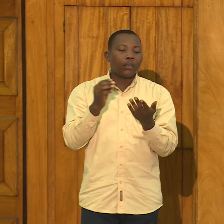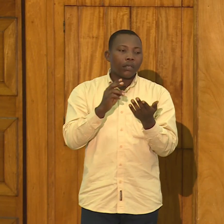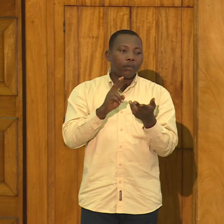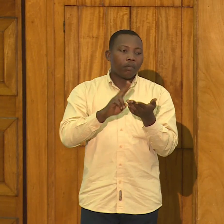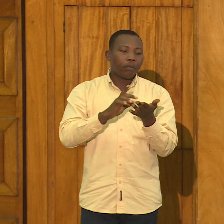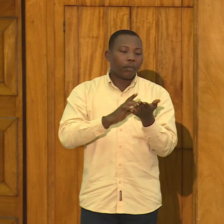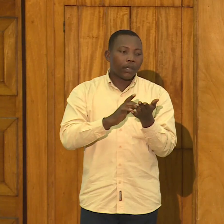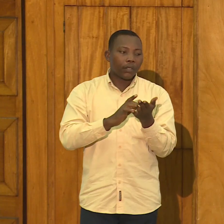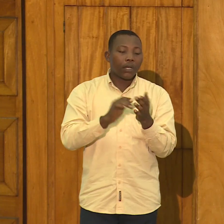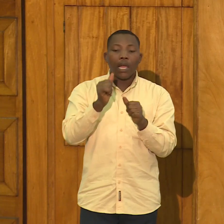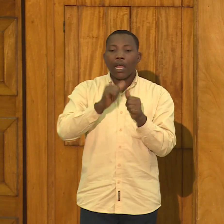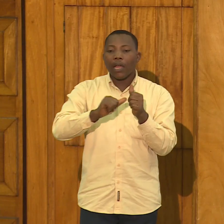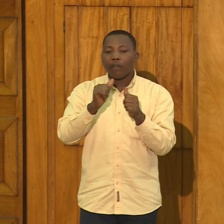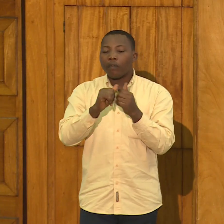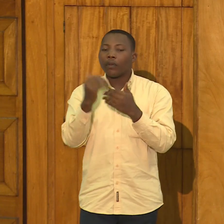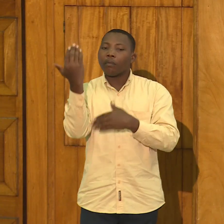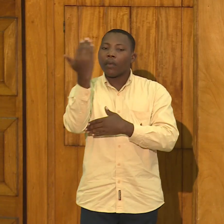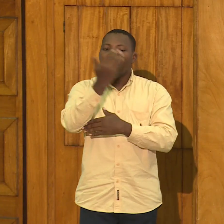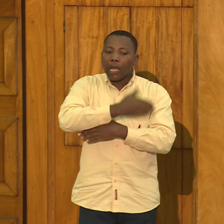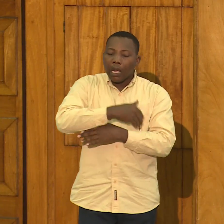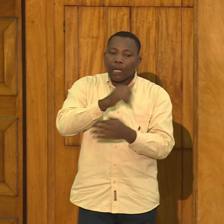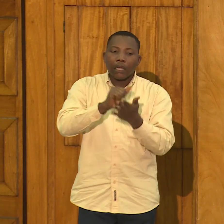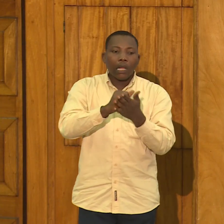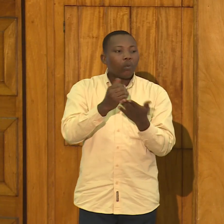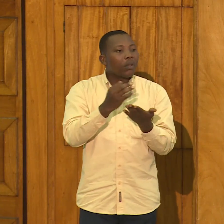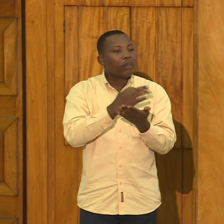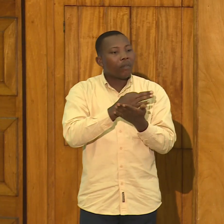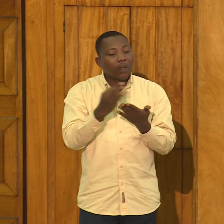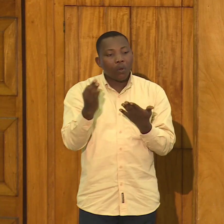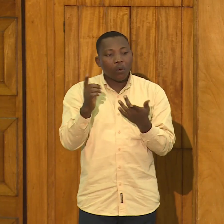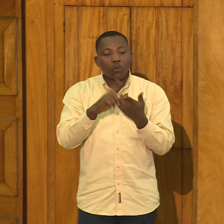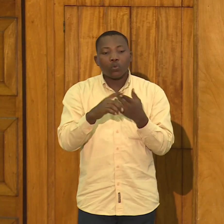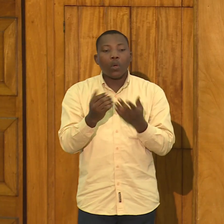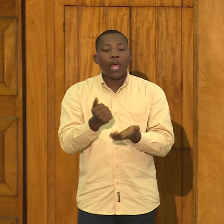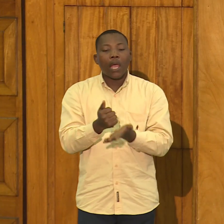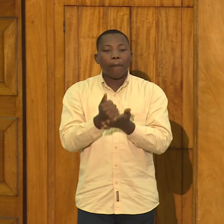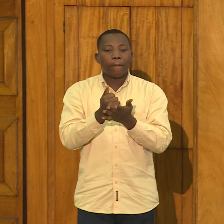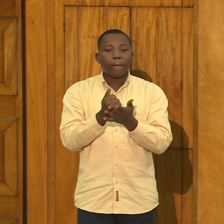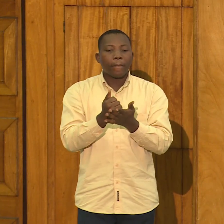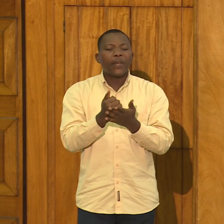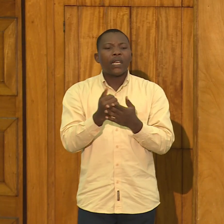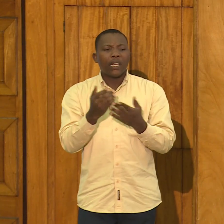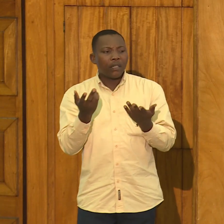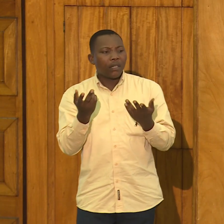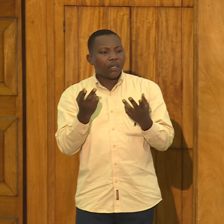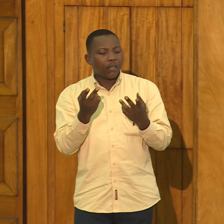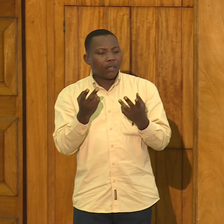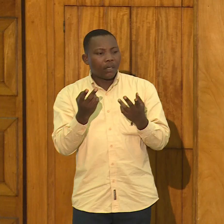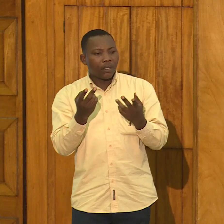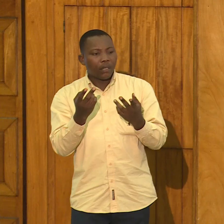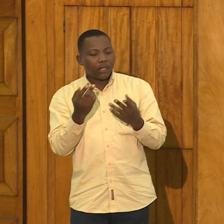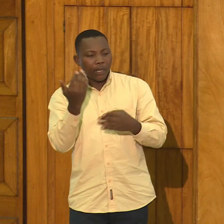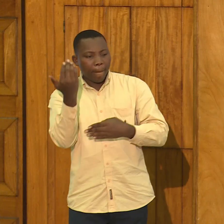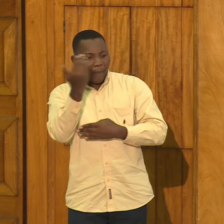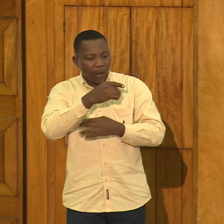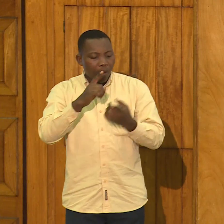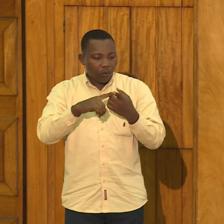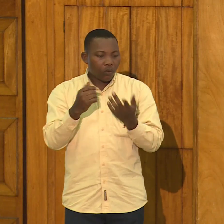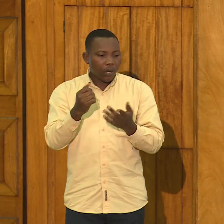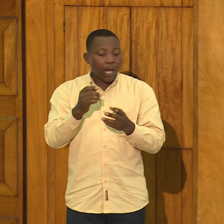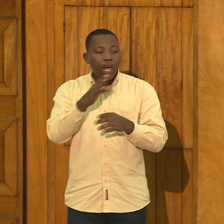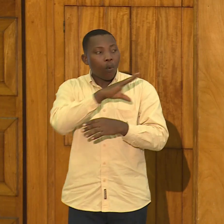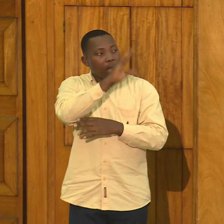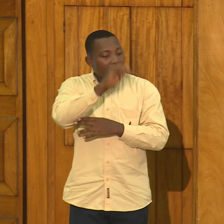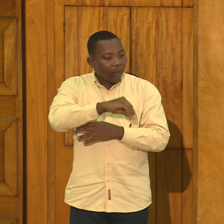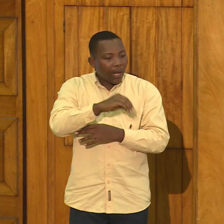barrier that we fail to address is actually a violation to the right of health. And we as Africa, we can do better. And